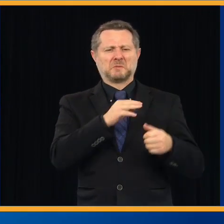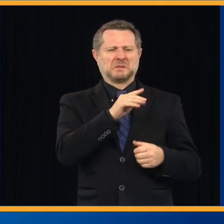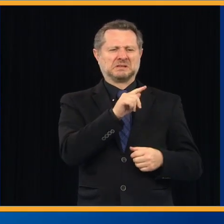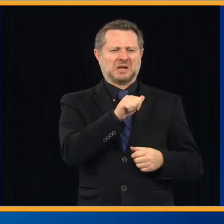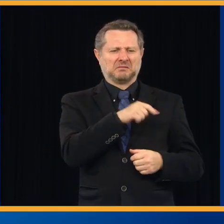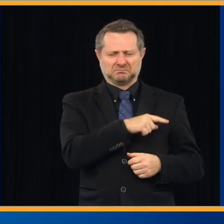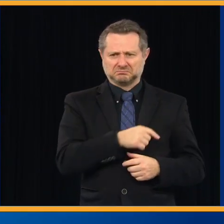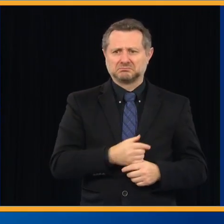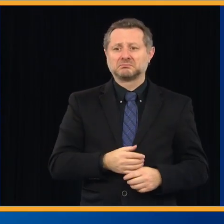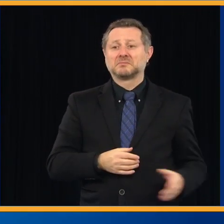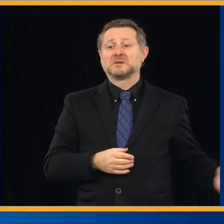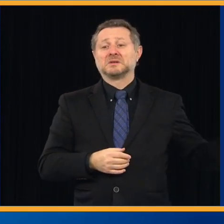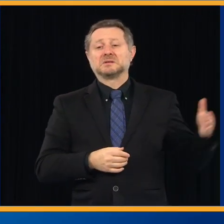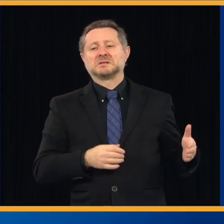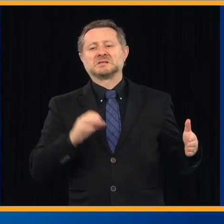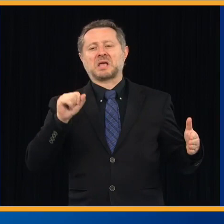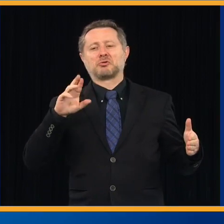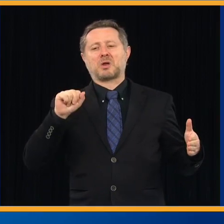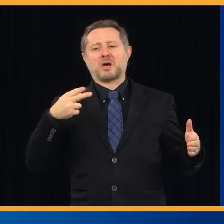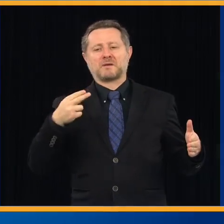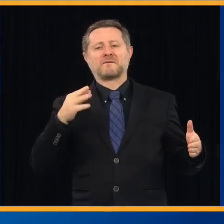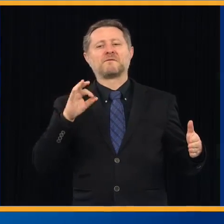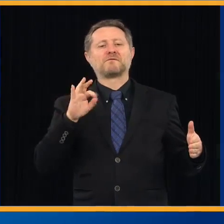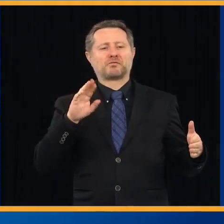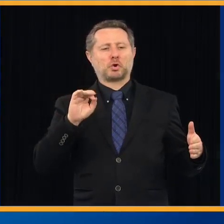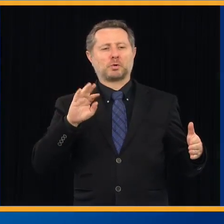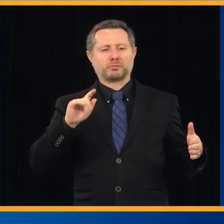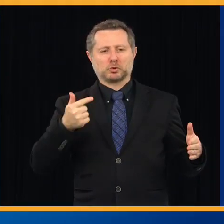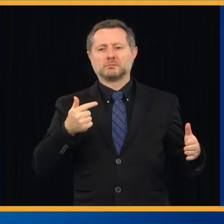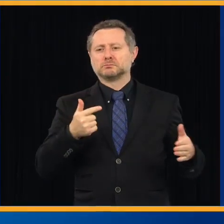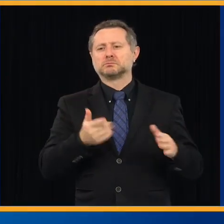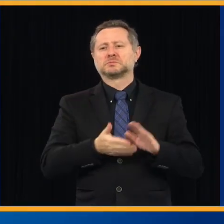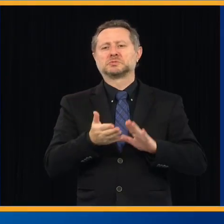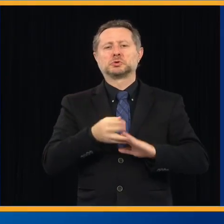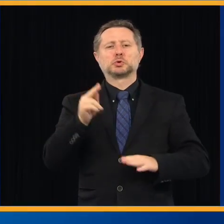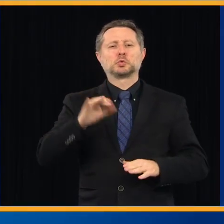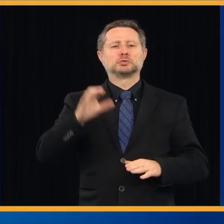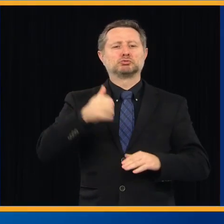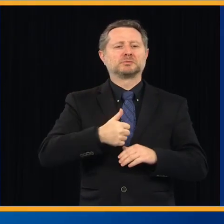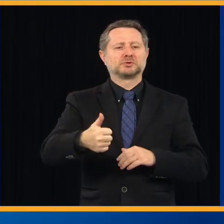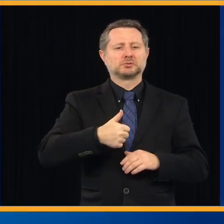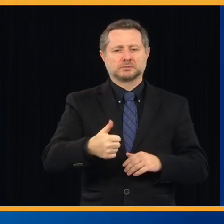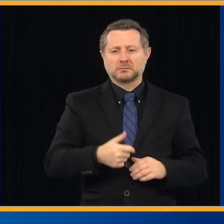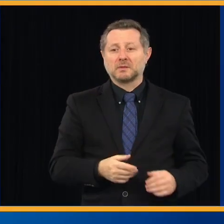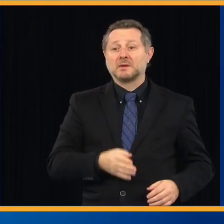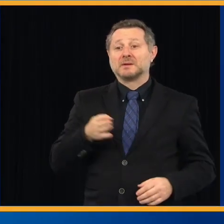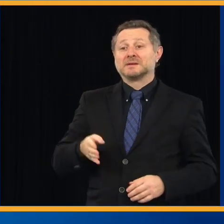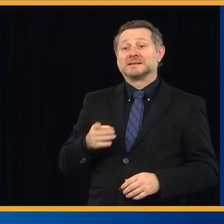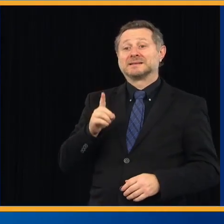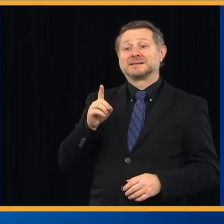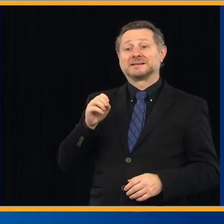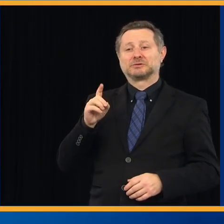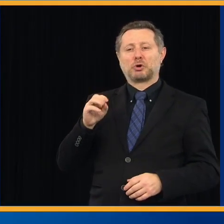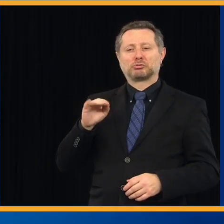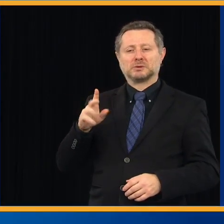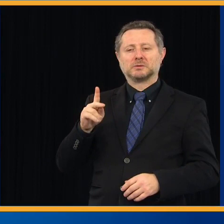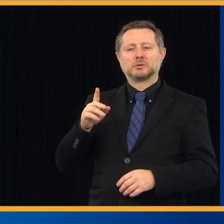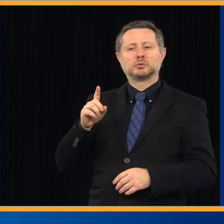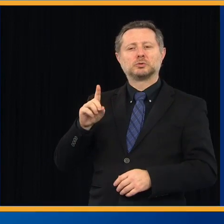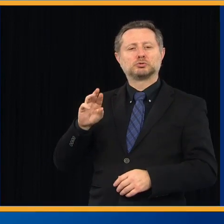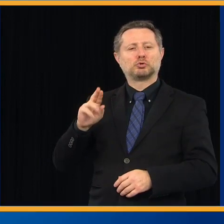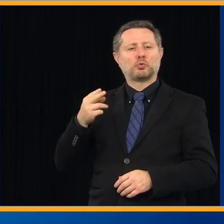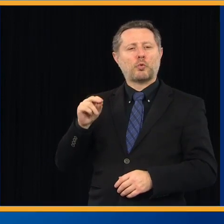immediate left, Sarah Feinberg, who runs the New York City Transit Bureau. To my right, Gareth Rhodes, who is